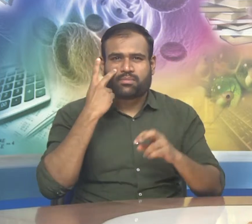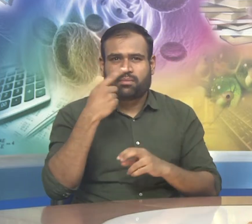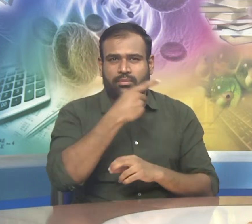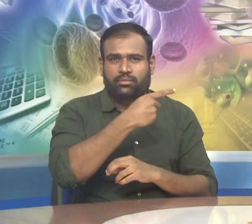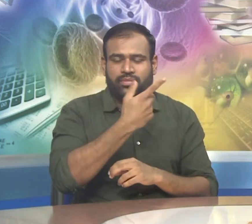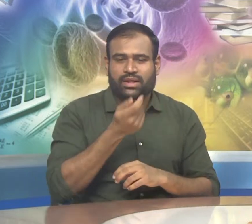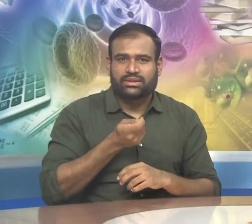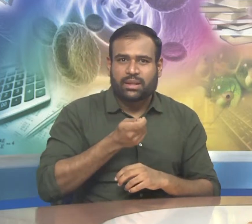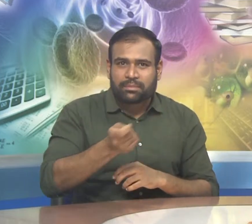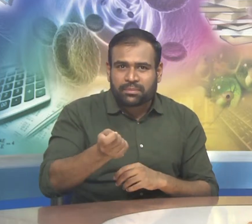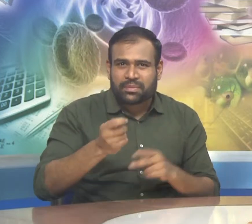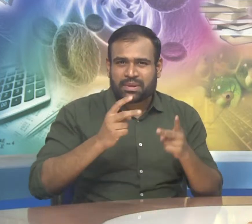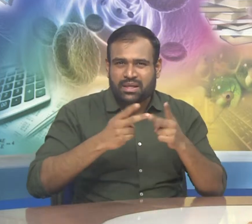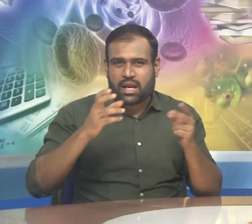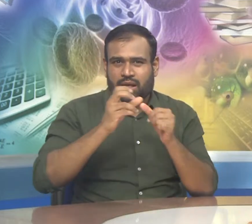Let's continue the topic